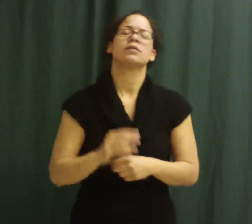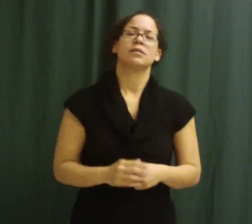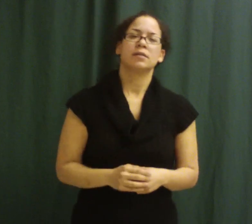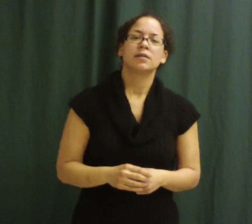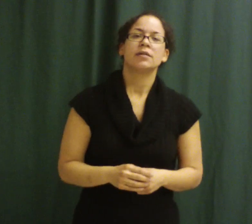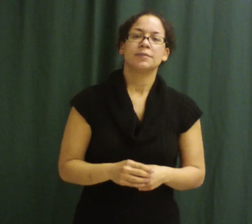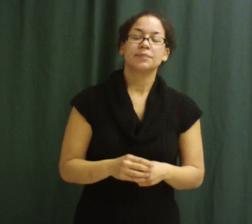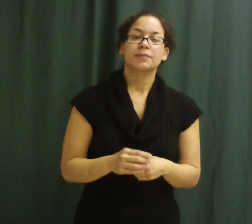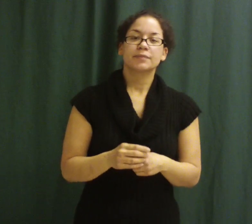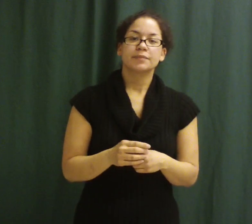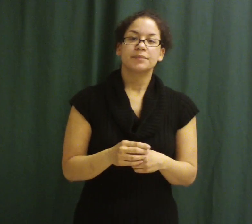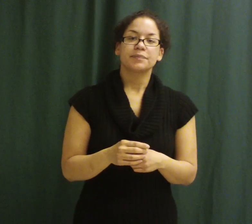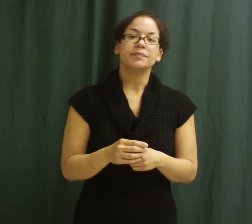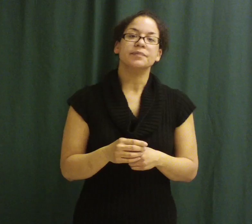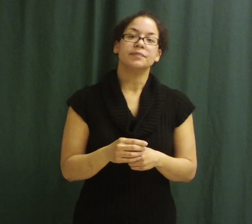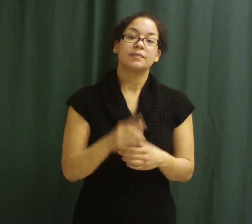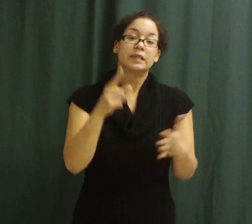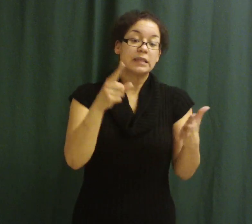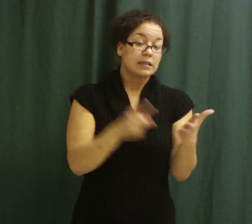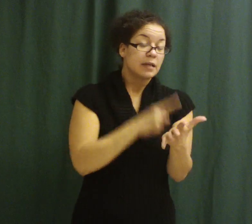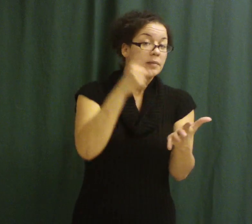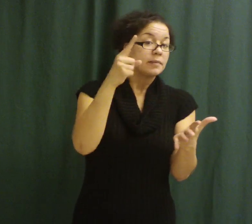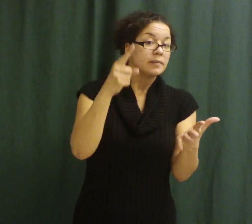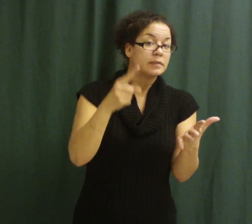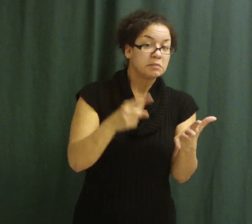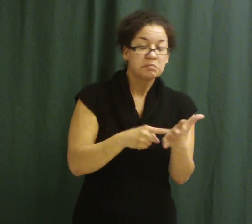When they occasionally enter Earth's atmosphere,